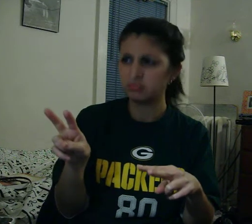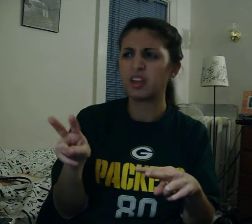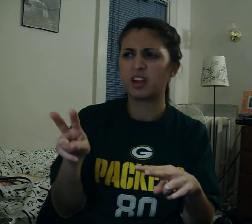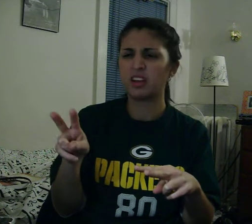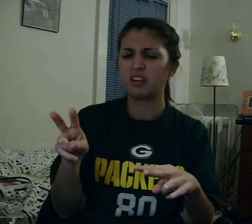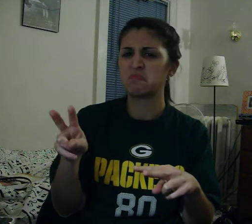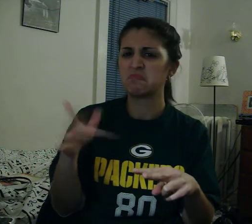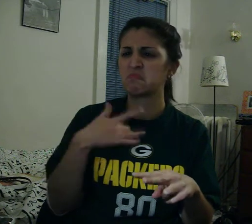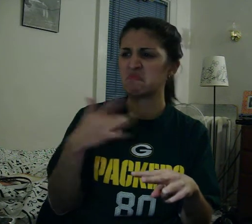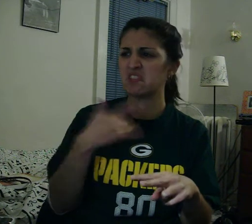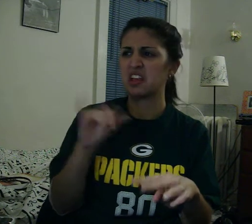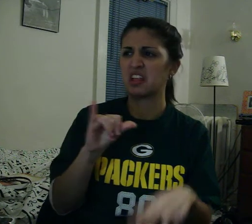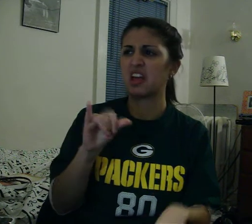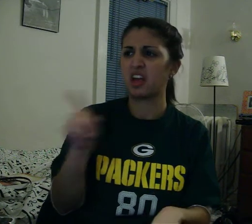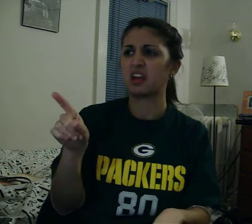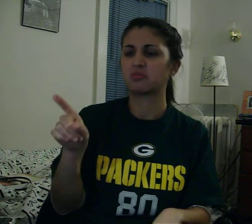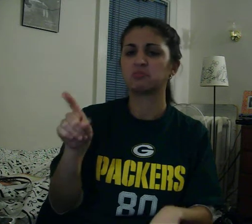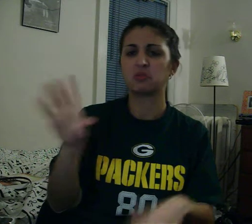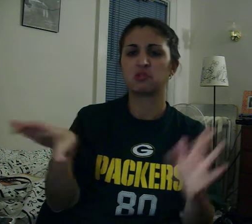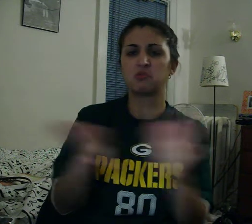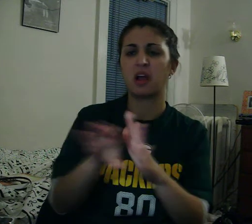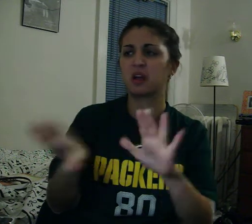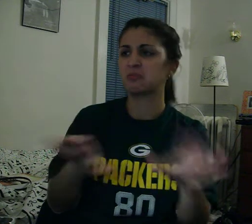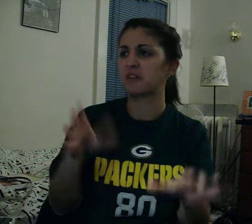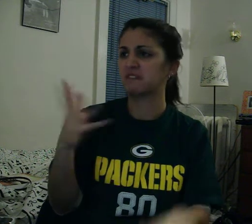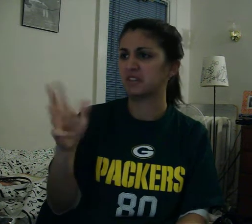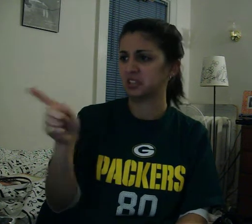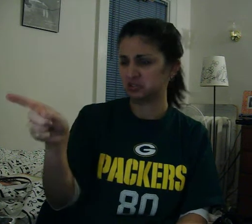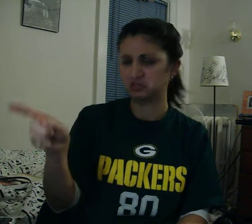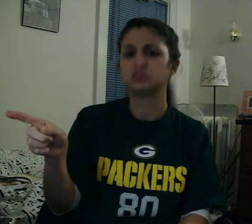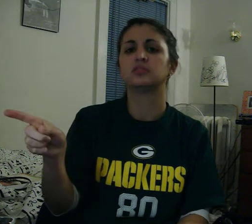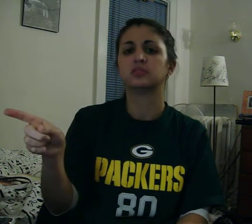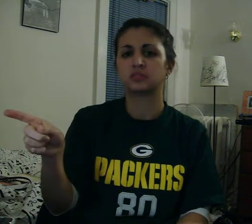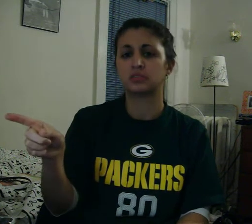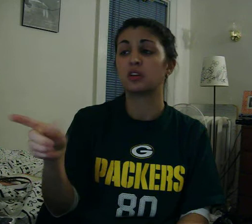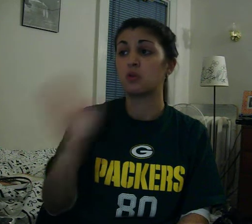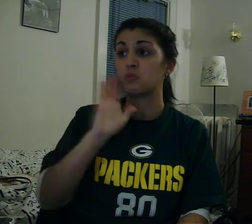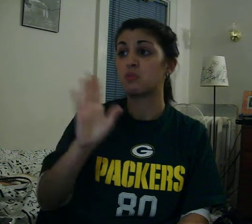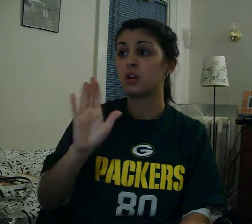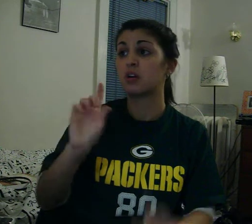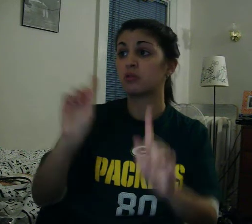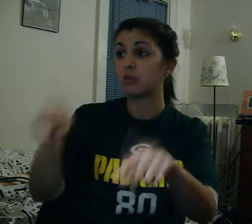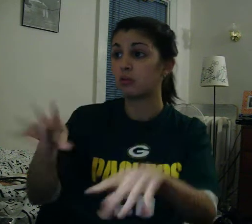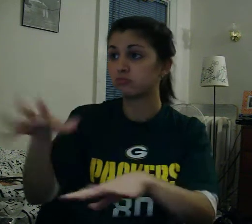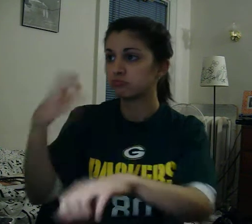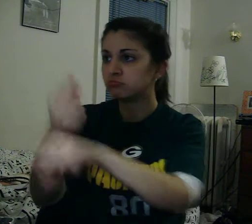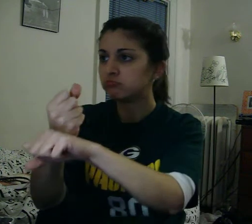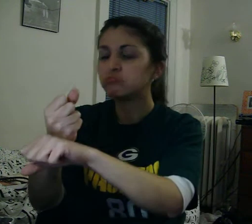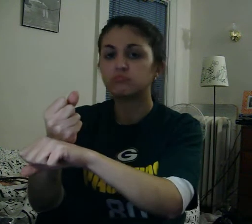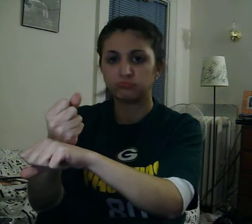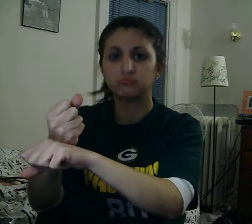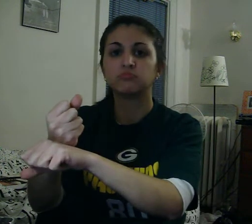crime. At that point, the police officer will escort the individual under arrest for